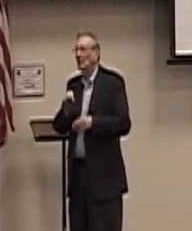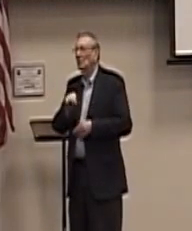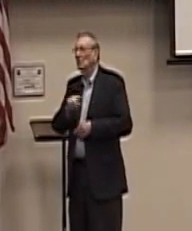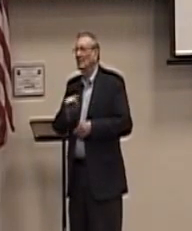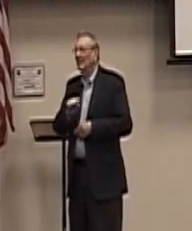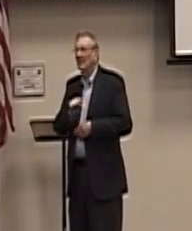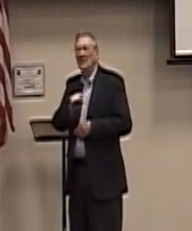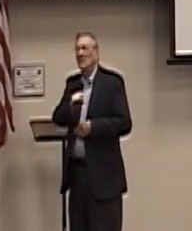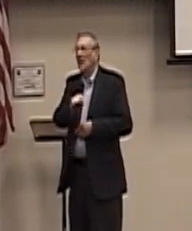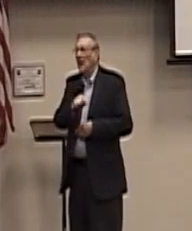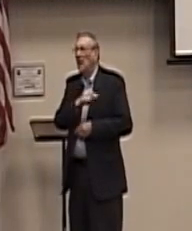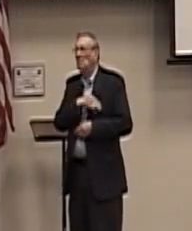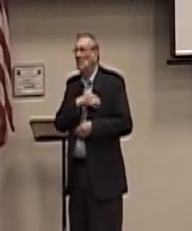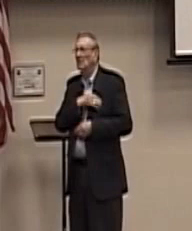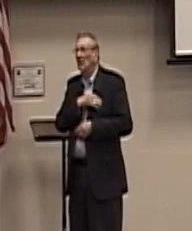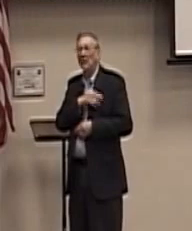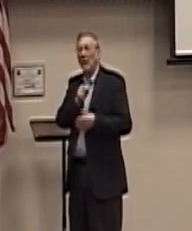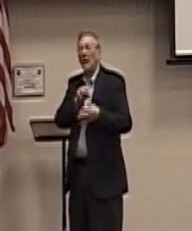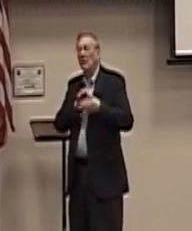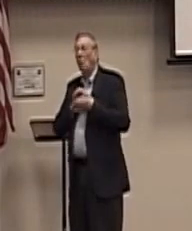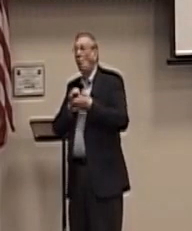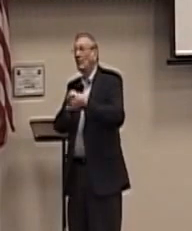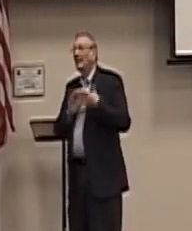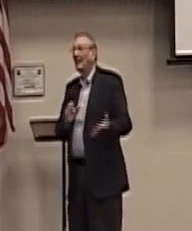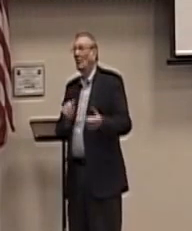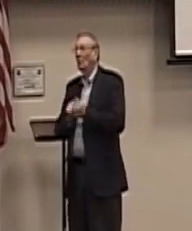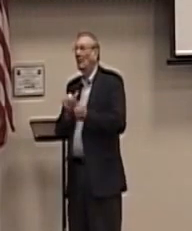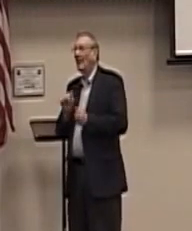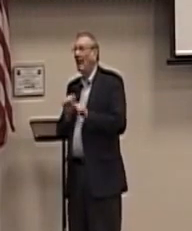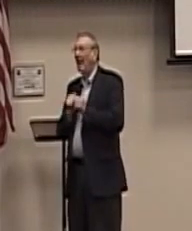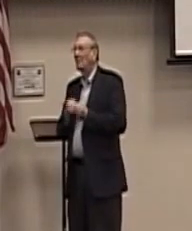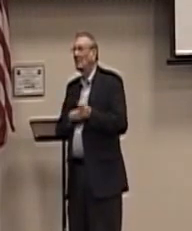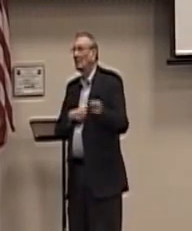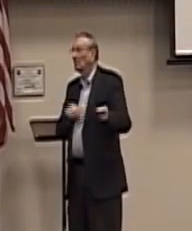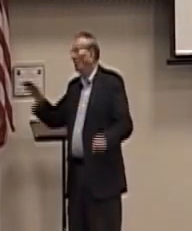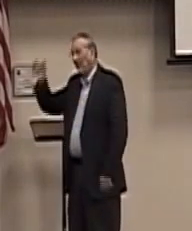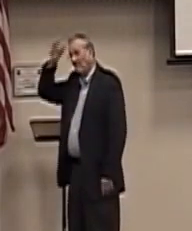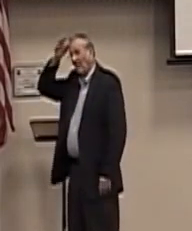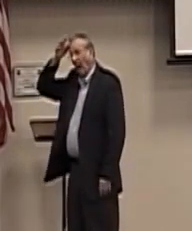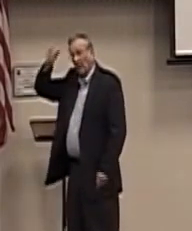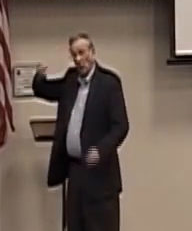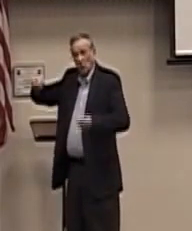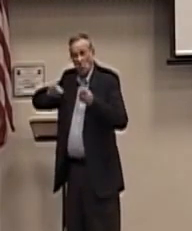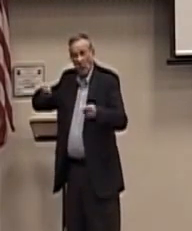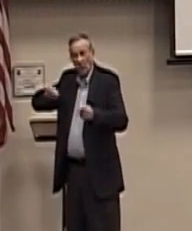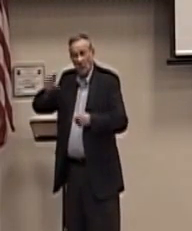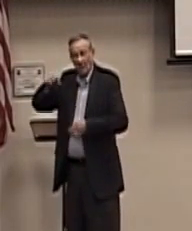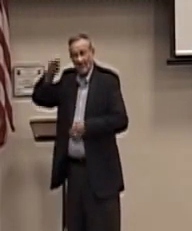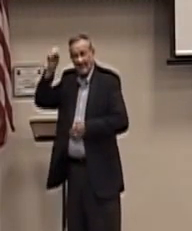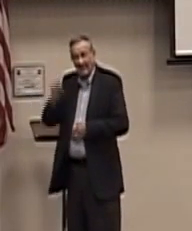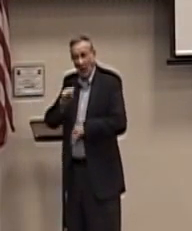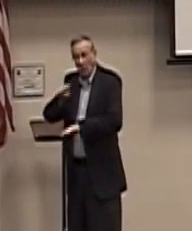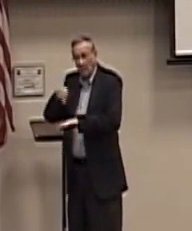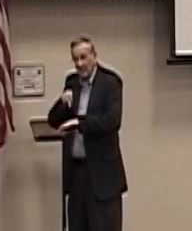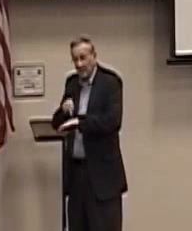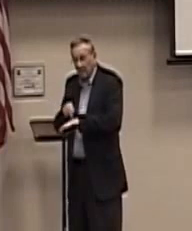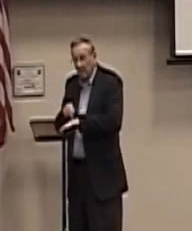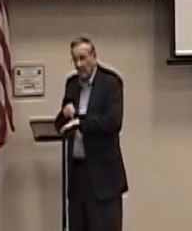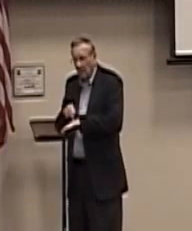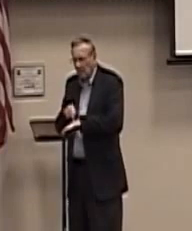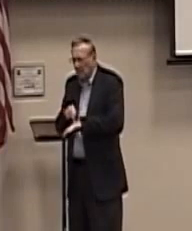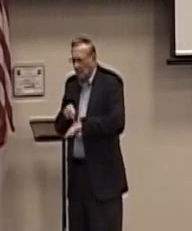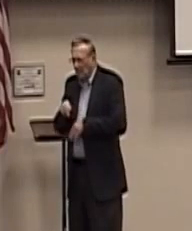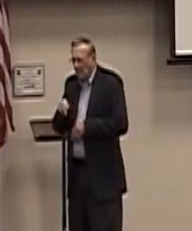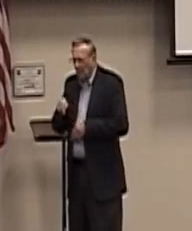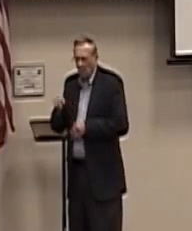served many times as our AIM coordinators there. Well, David's father now is the director of the South Pacific Bible College. And